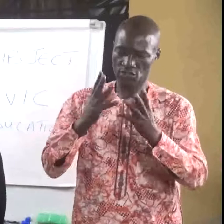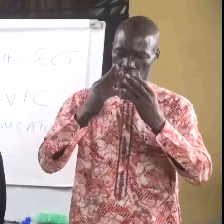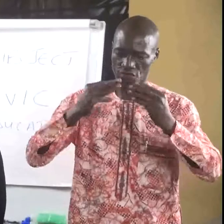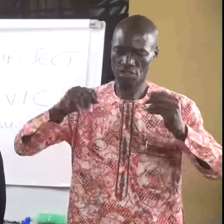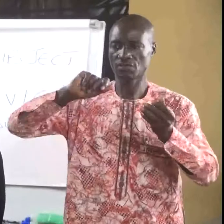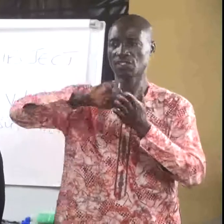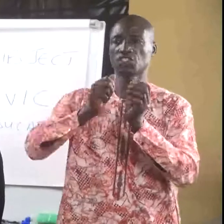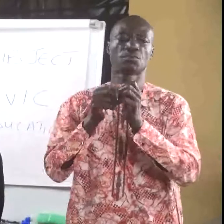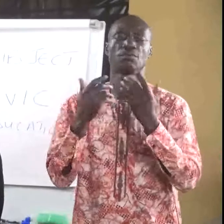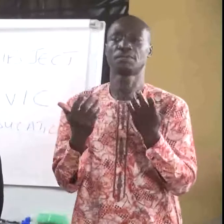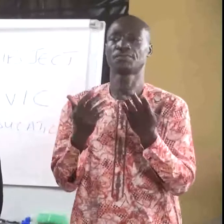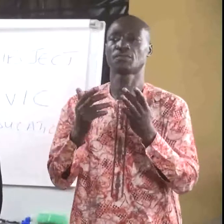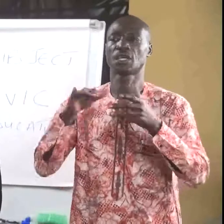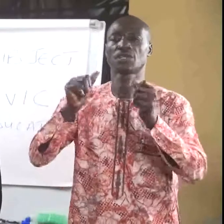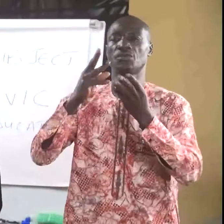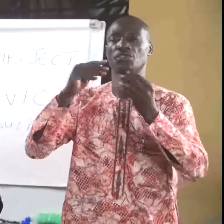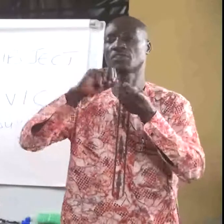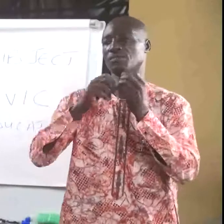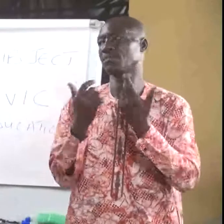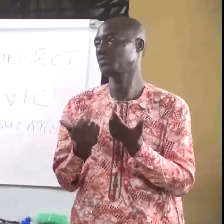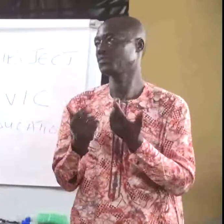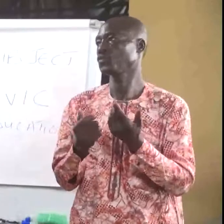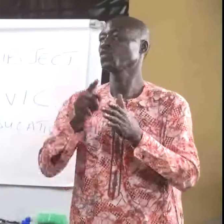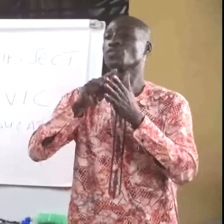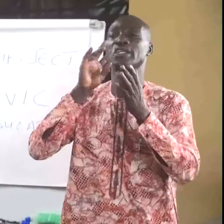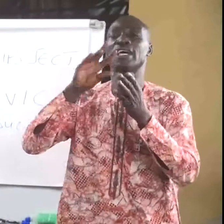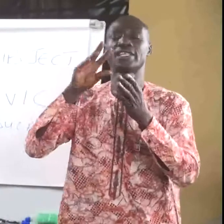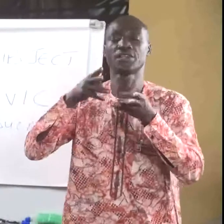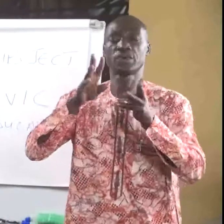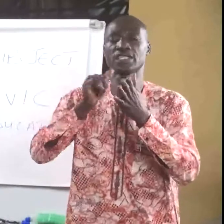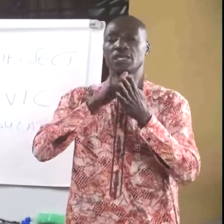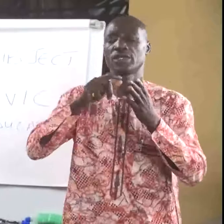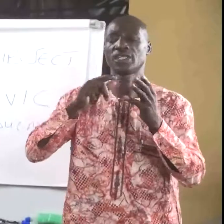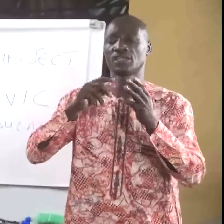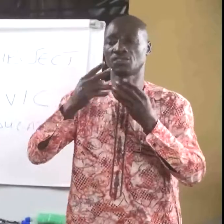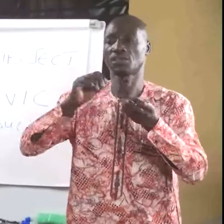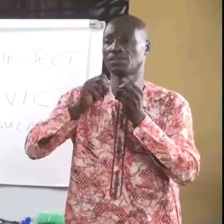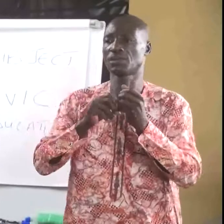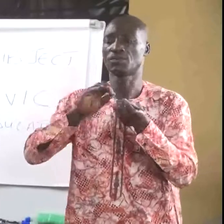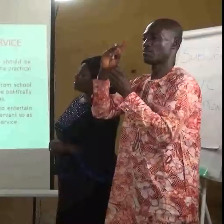solving this problem. What are the ways? Number one,